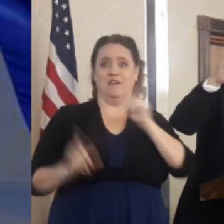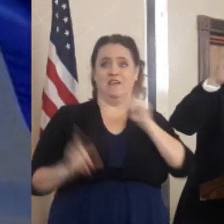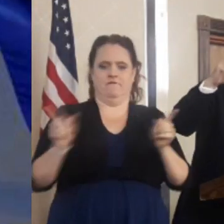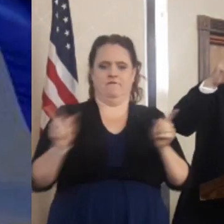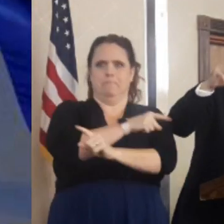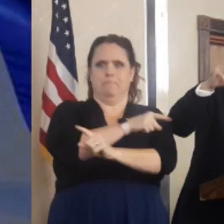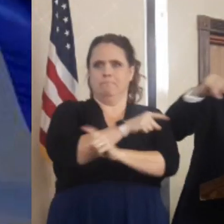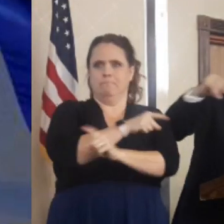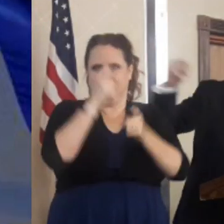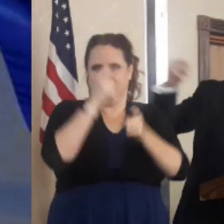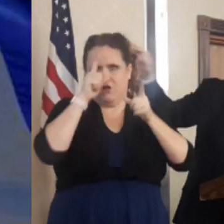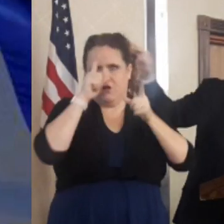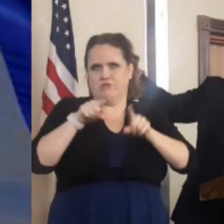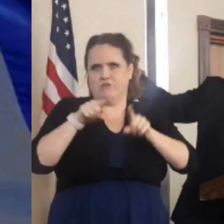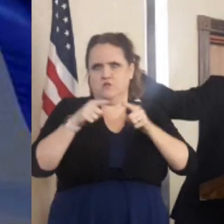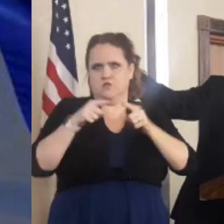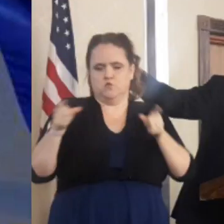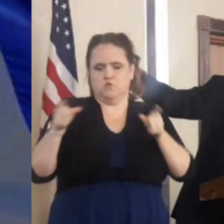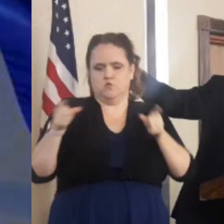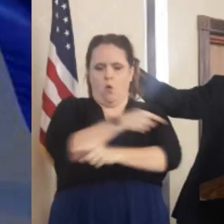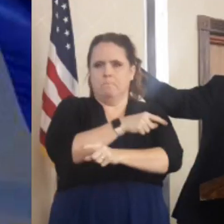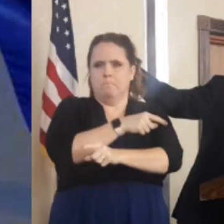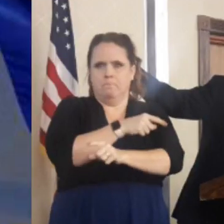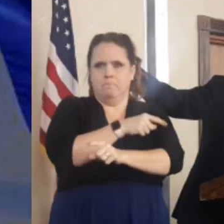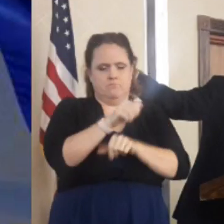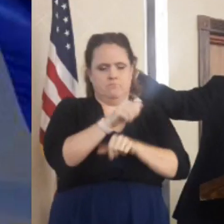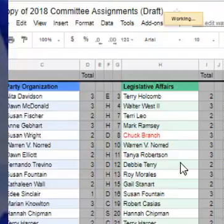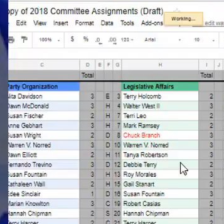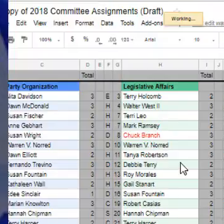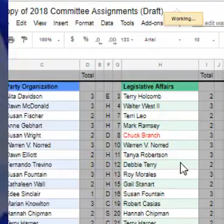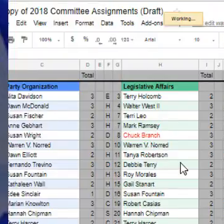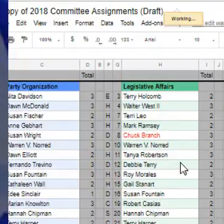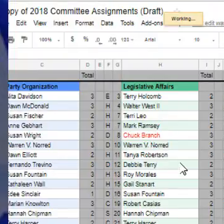swap based on their personal preferences and where they ended up.